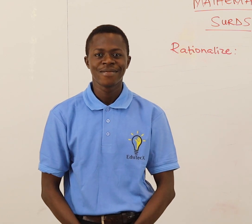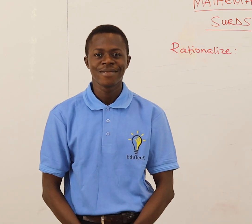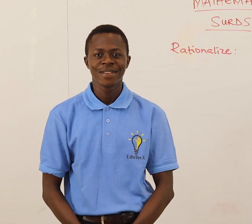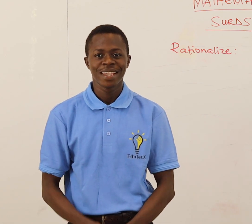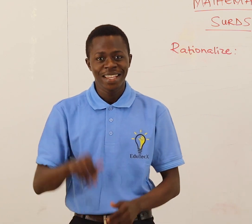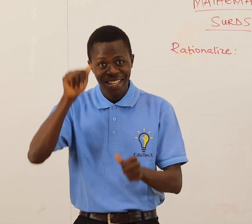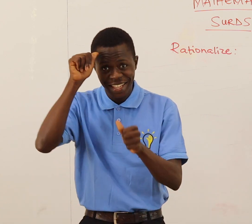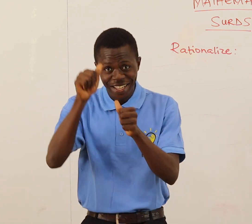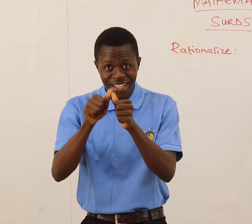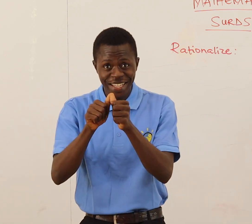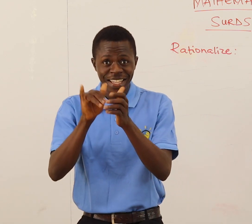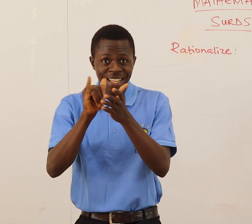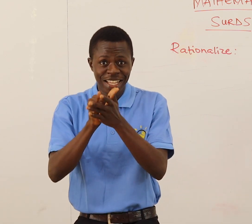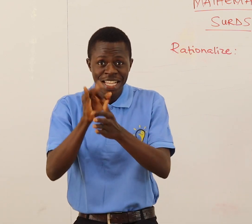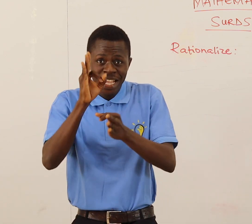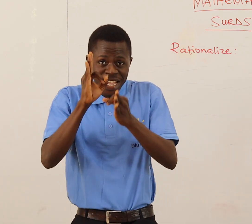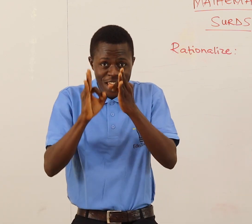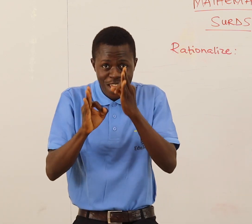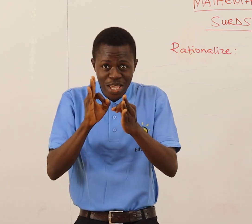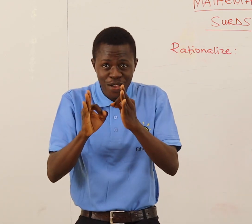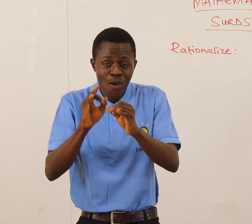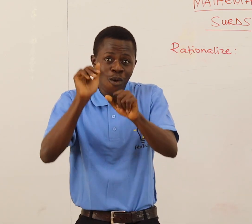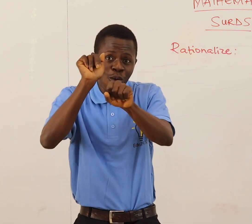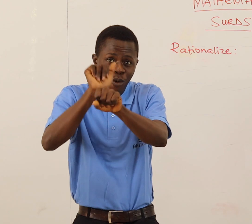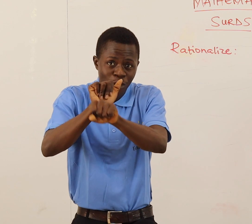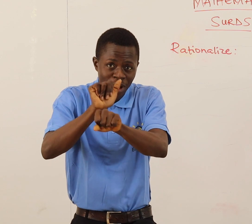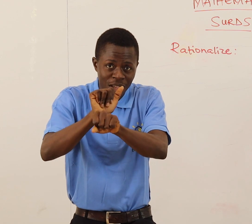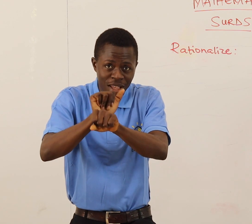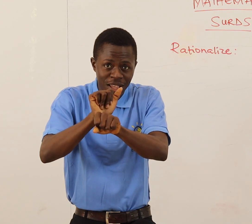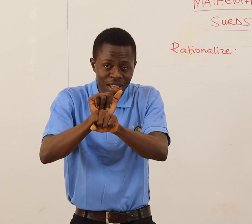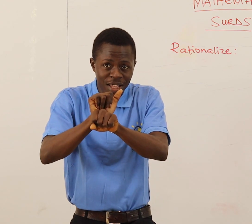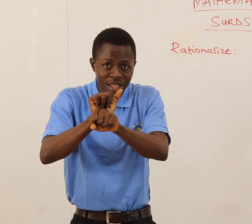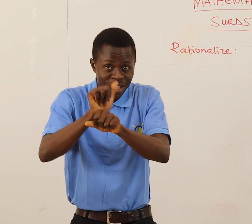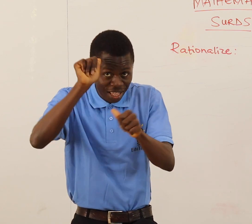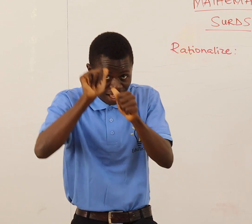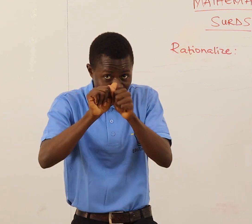do or follow us with regards to the lesson today.